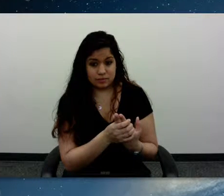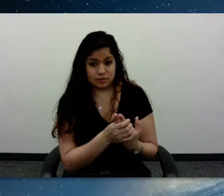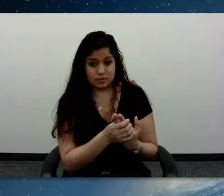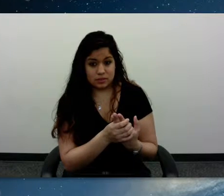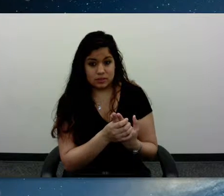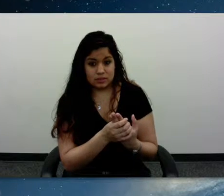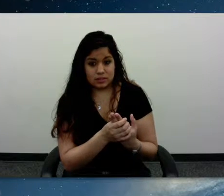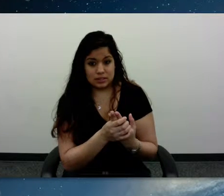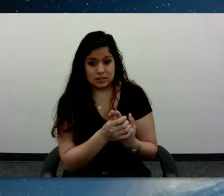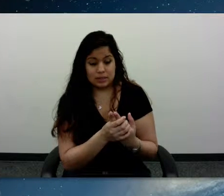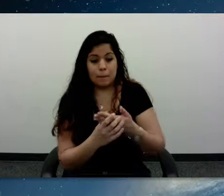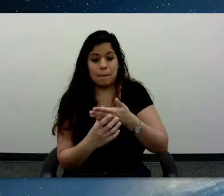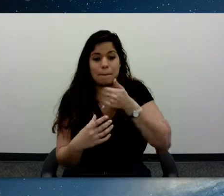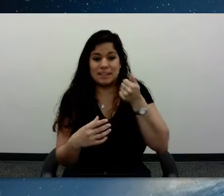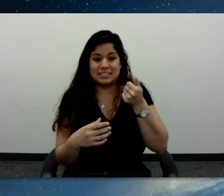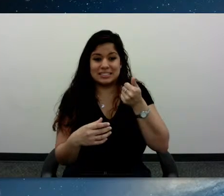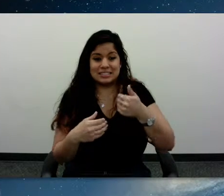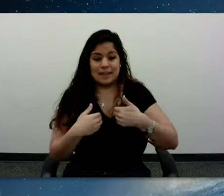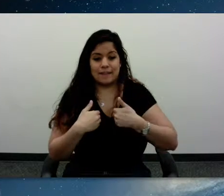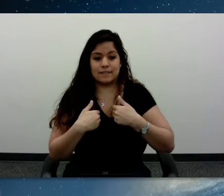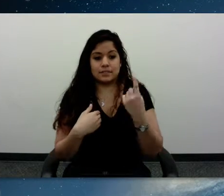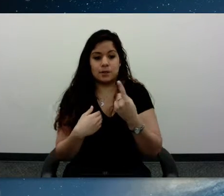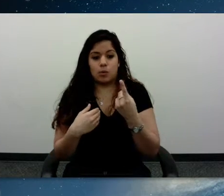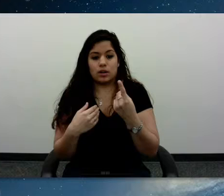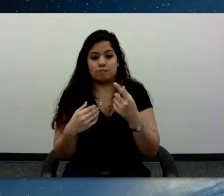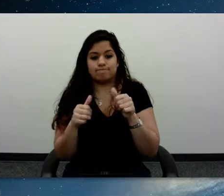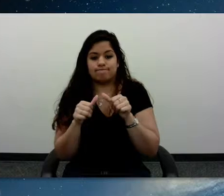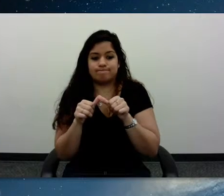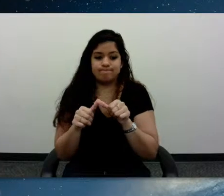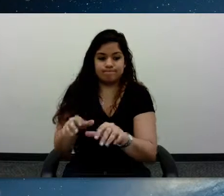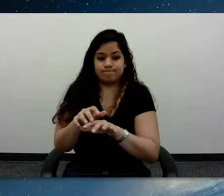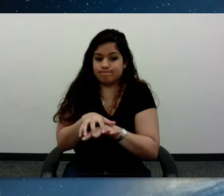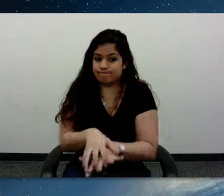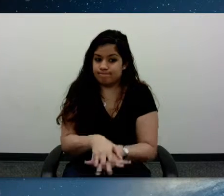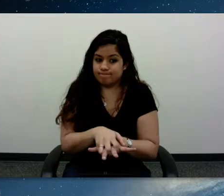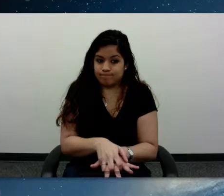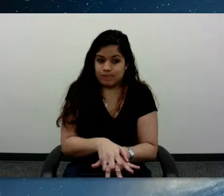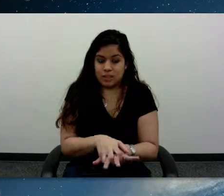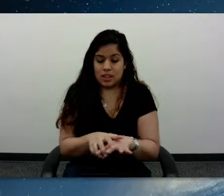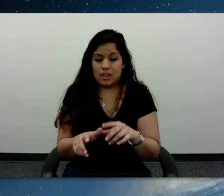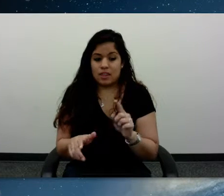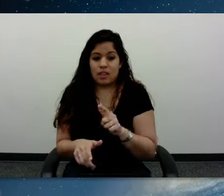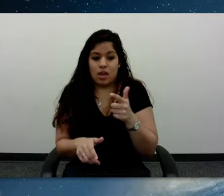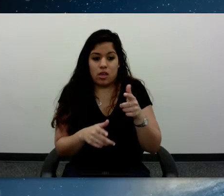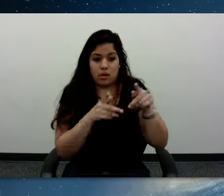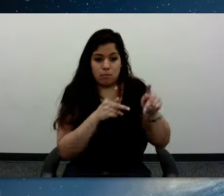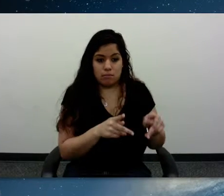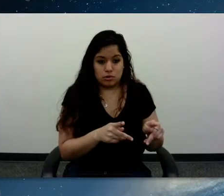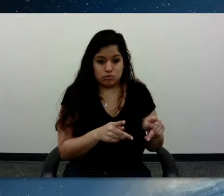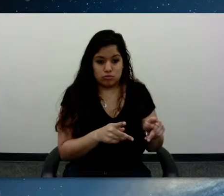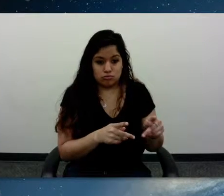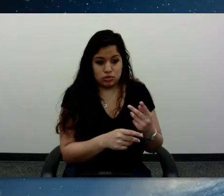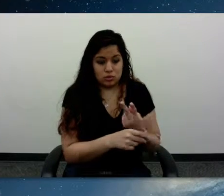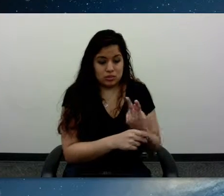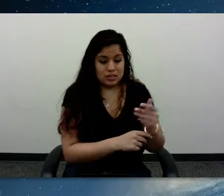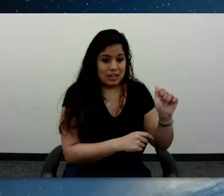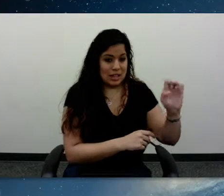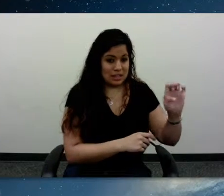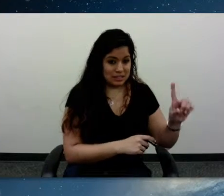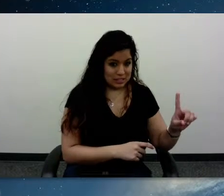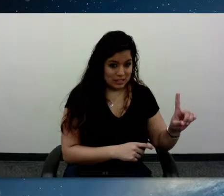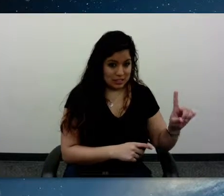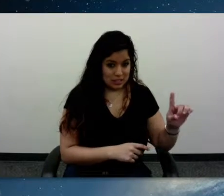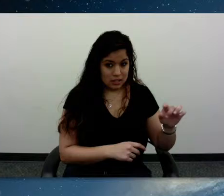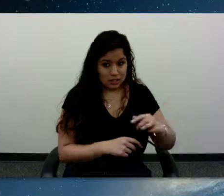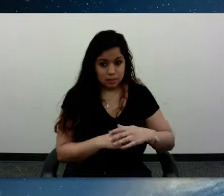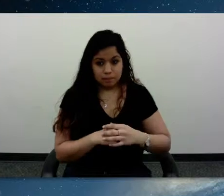it is best to have someone continue doing the compressions while someone else operates the AED. Now, obviously, if you're by yourself, you're